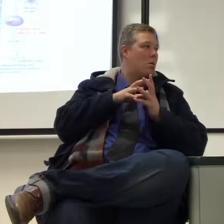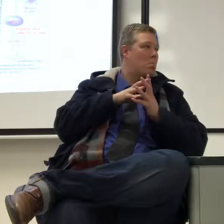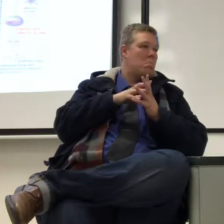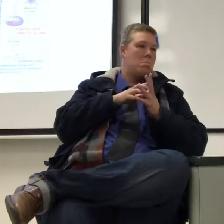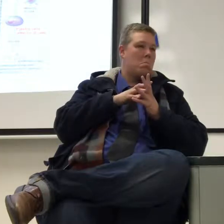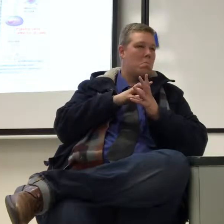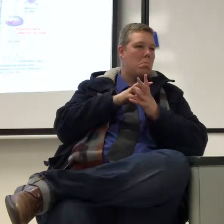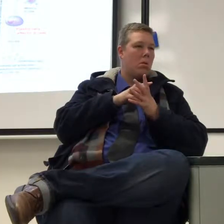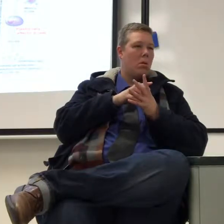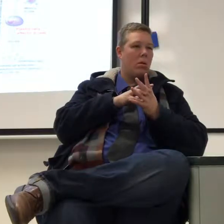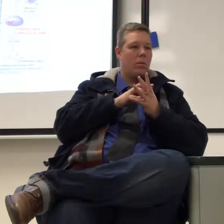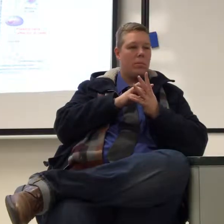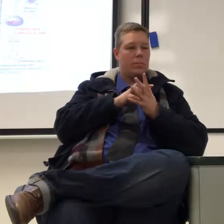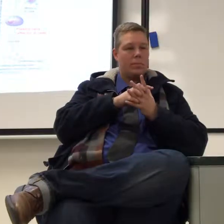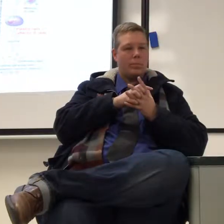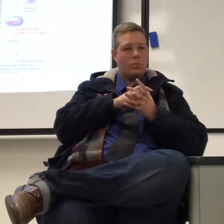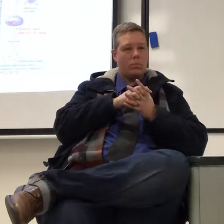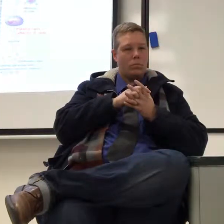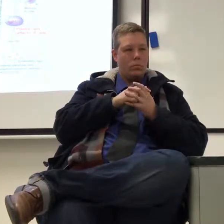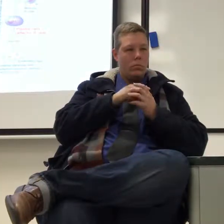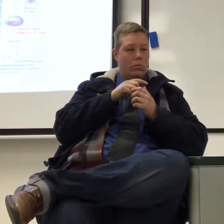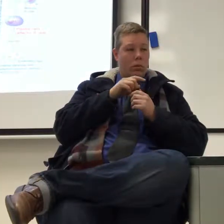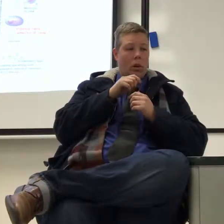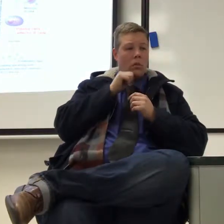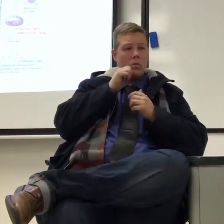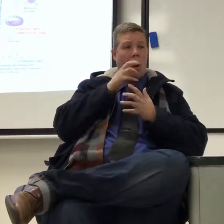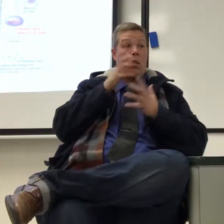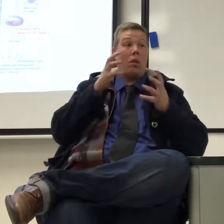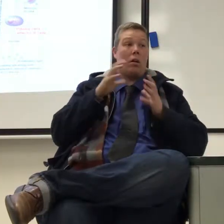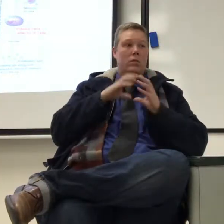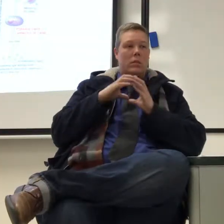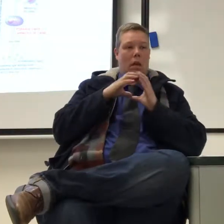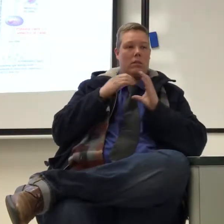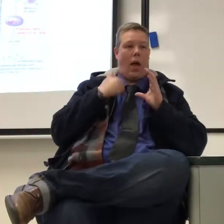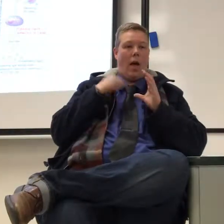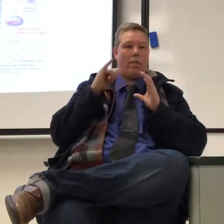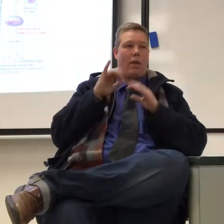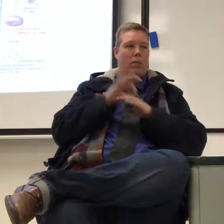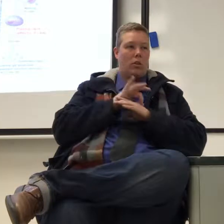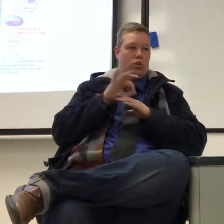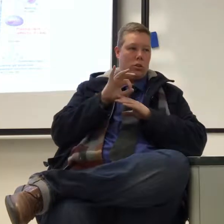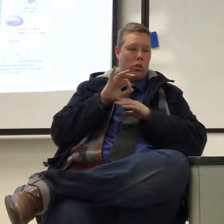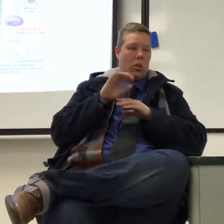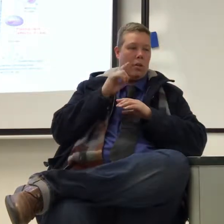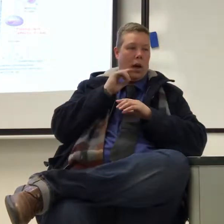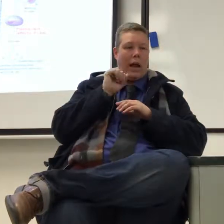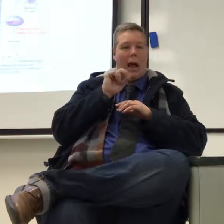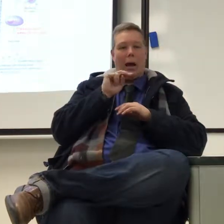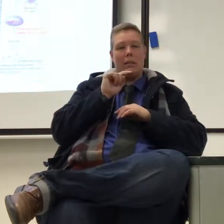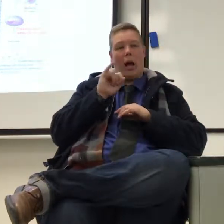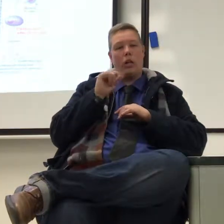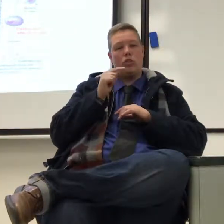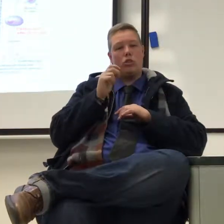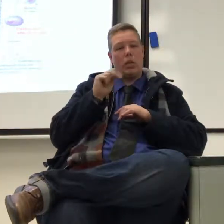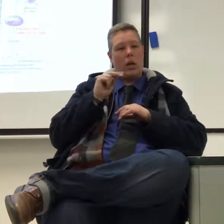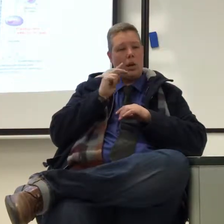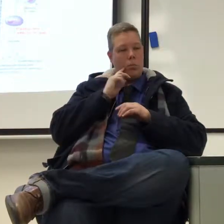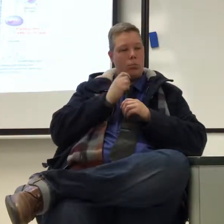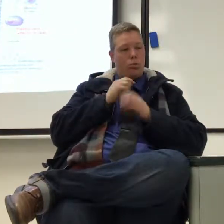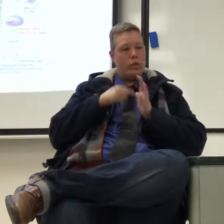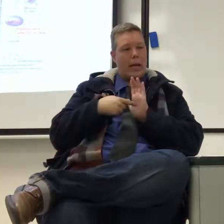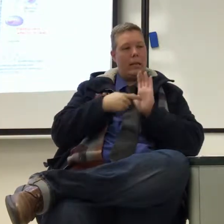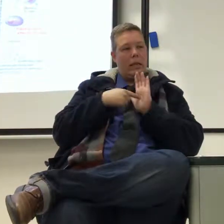presenting cells. There are not too many cells that have this function. The antigen presenting cells include B